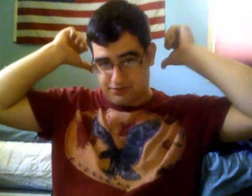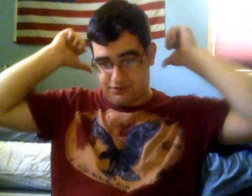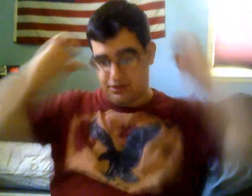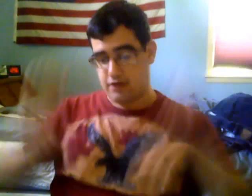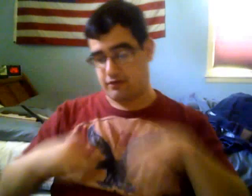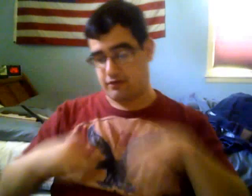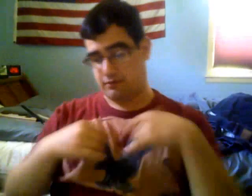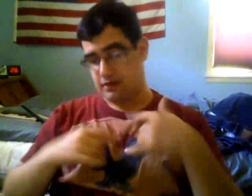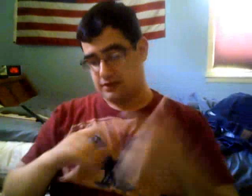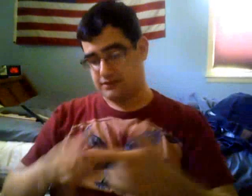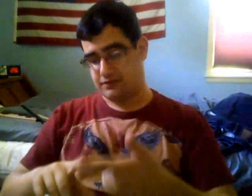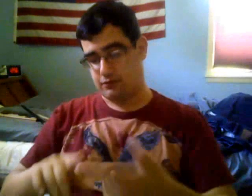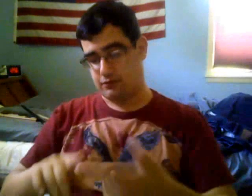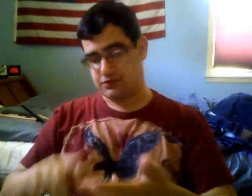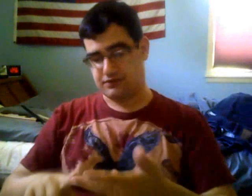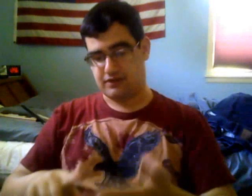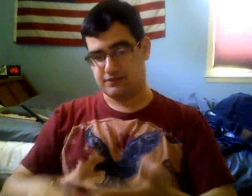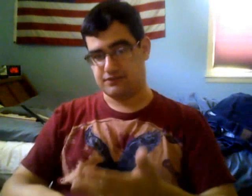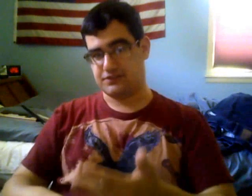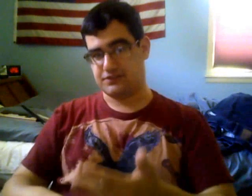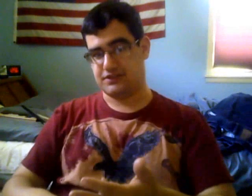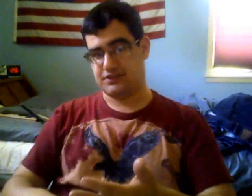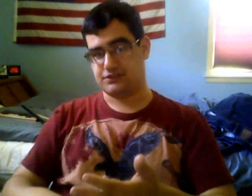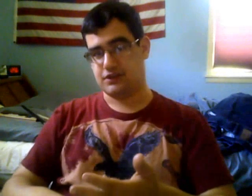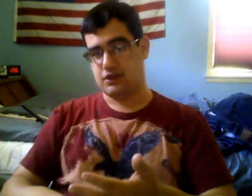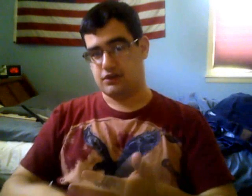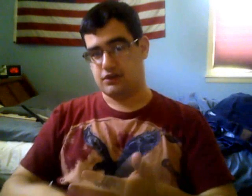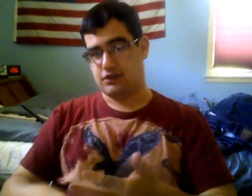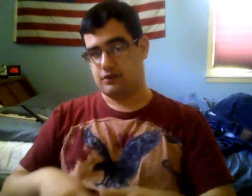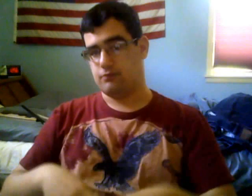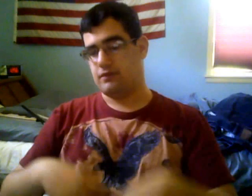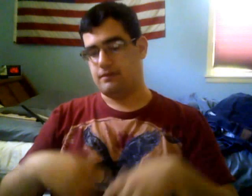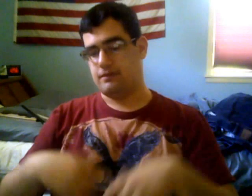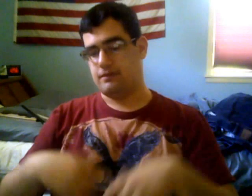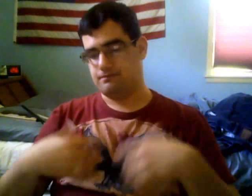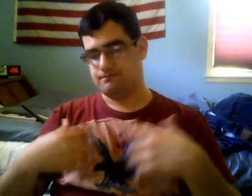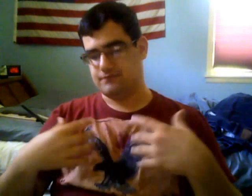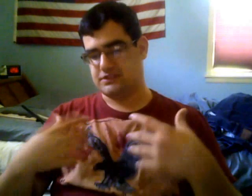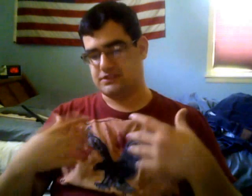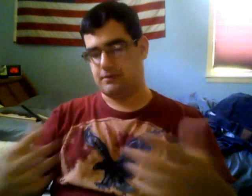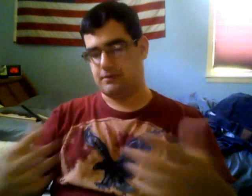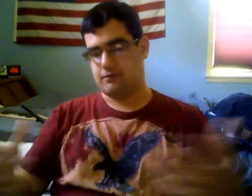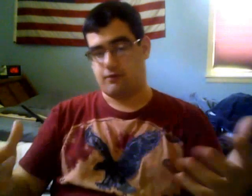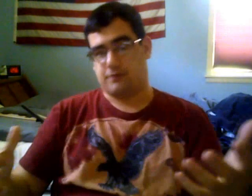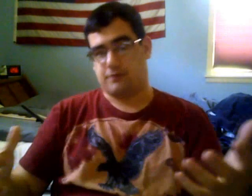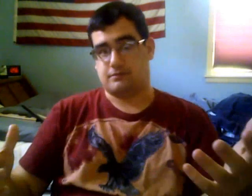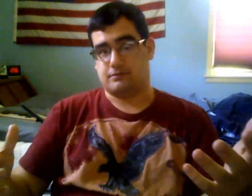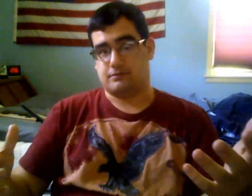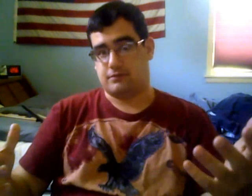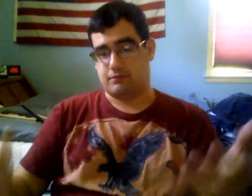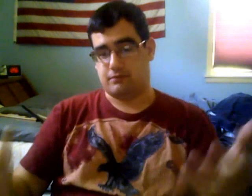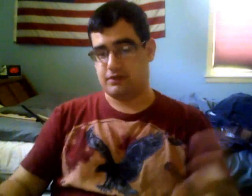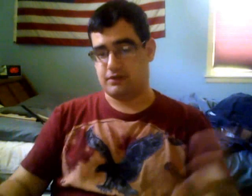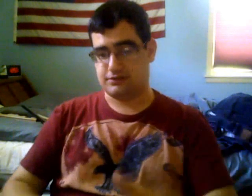presidency, from 74, 75, and 76. They just labeled him with corruption because,